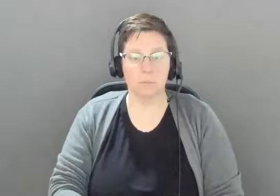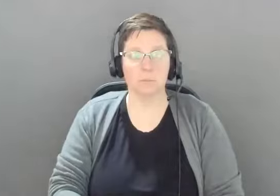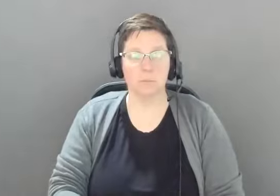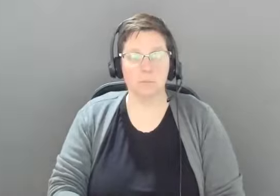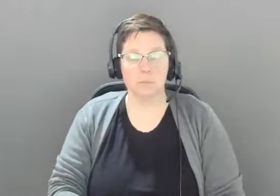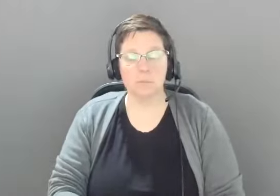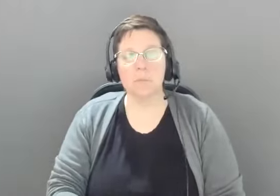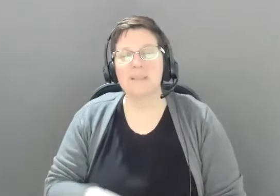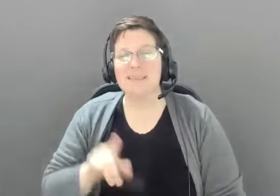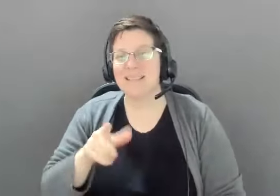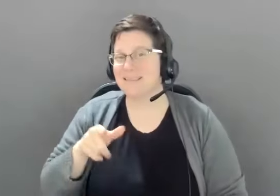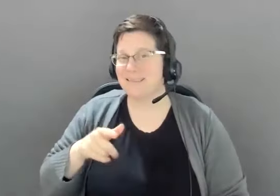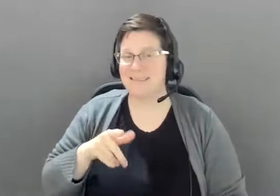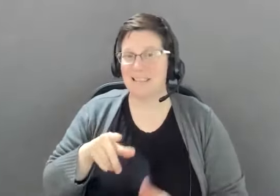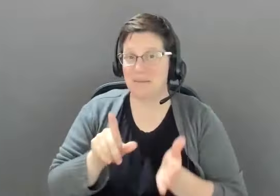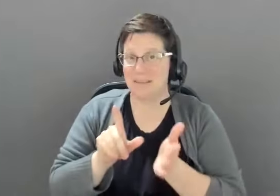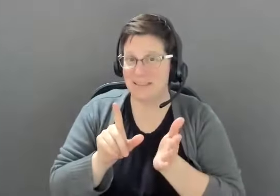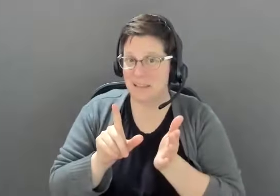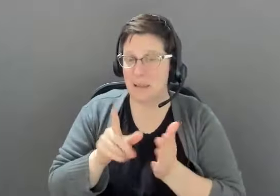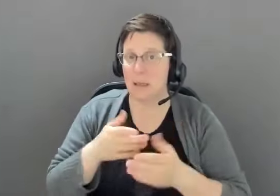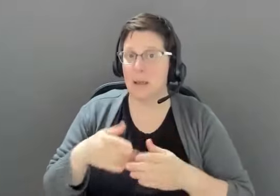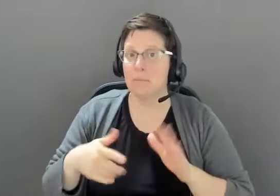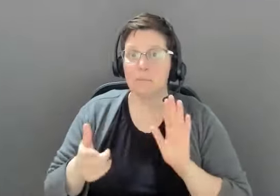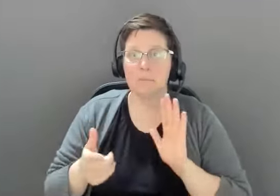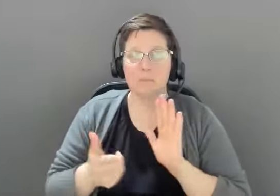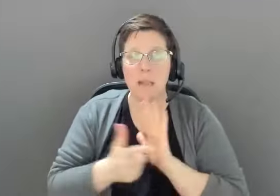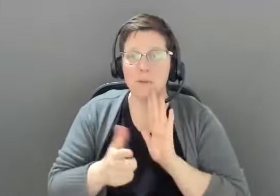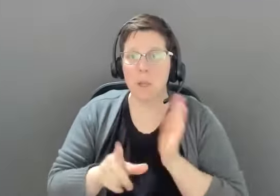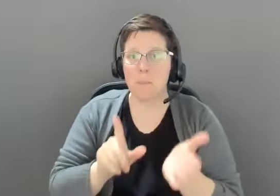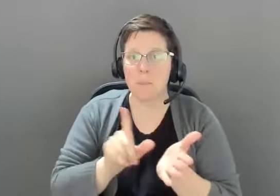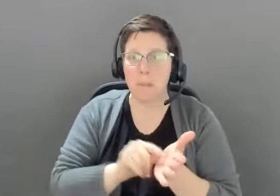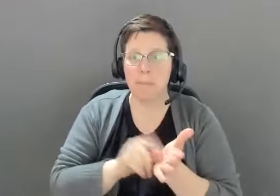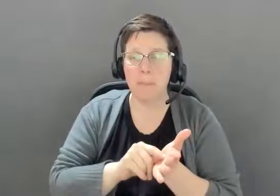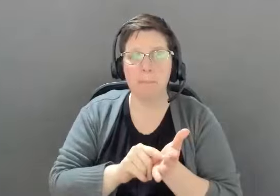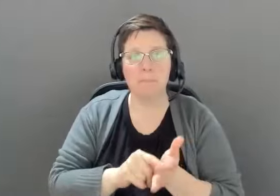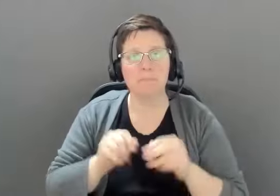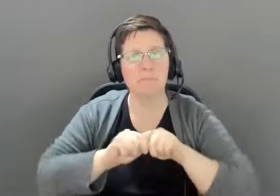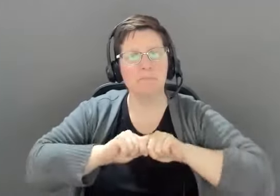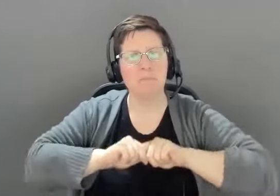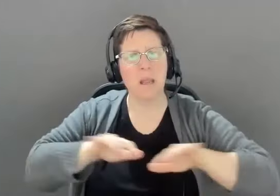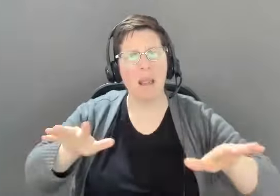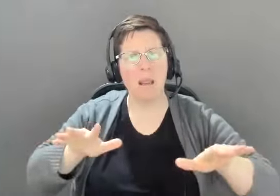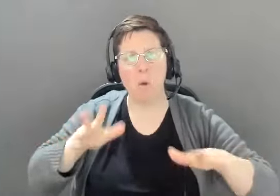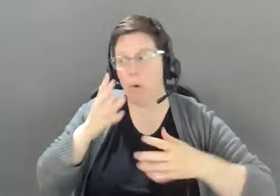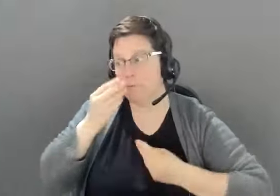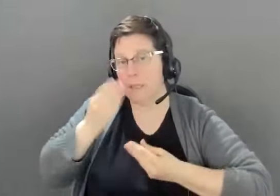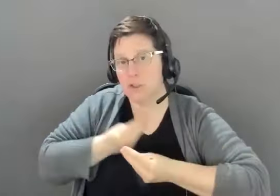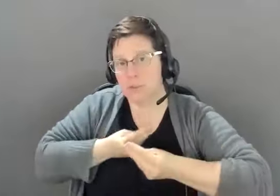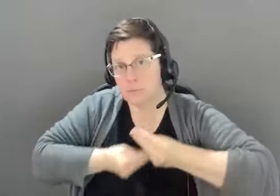It prohibits publishing, broadcasting, and transmitting of such details. And its primary goal